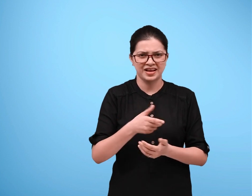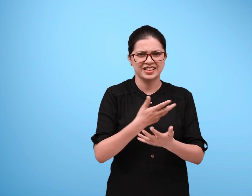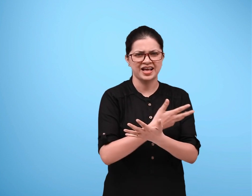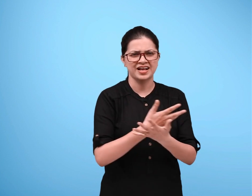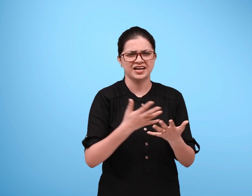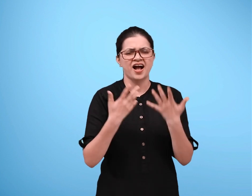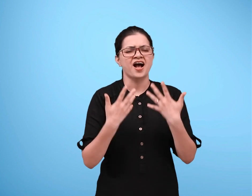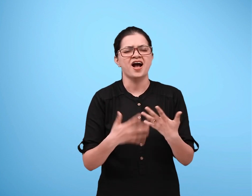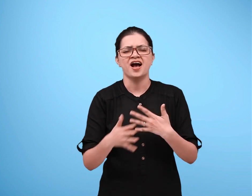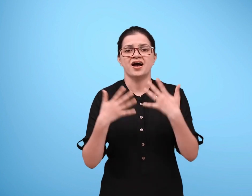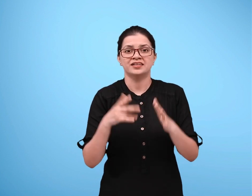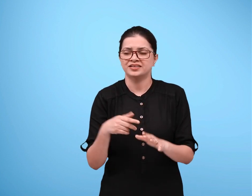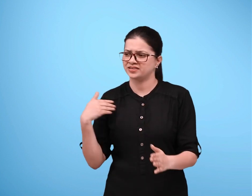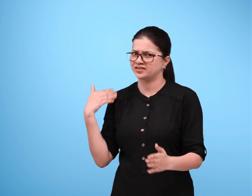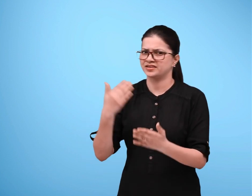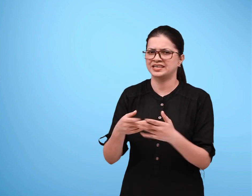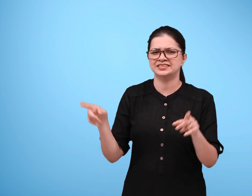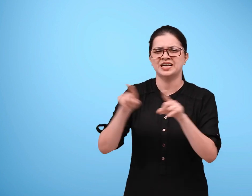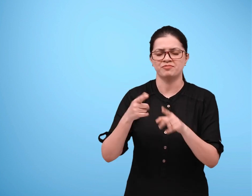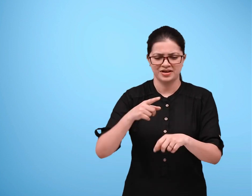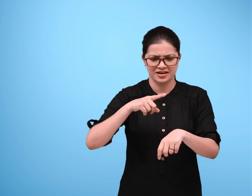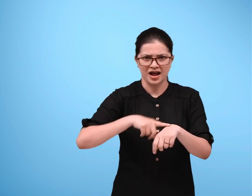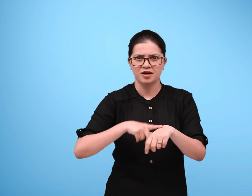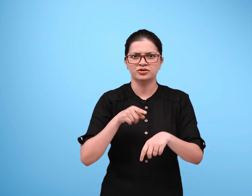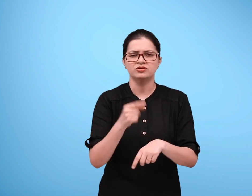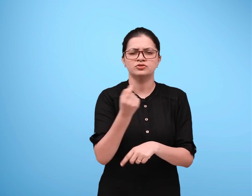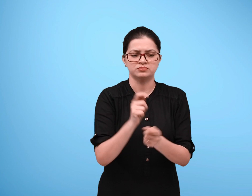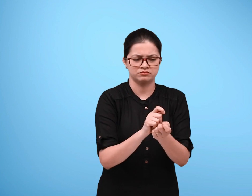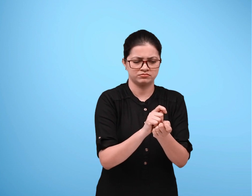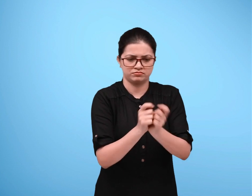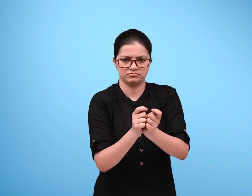We saw that motion is a change in the position of an object with time.